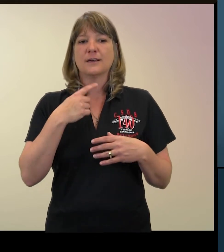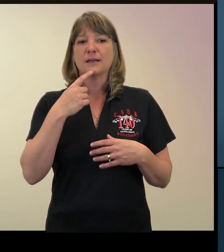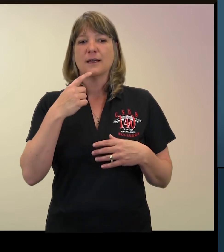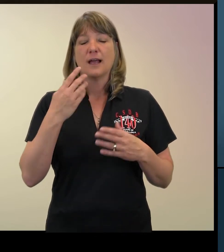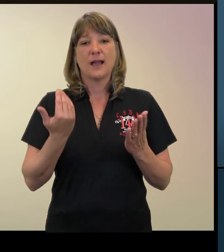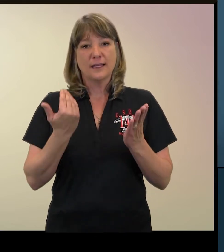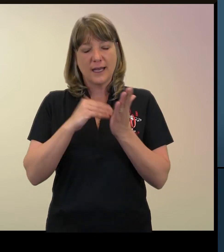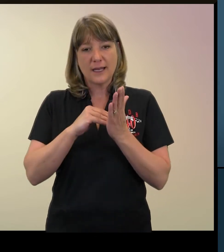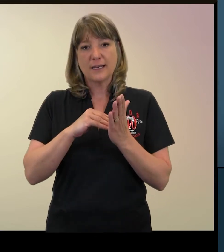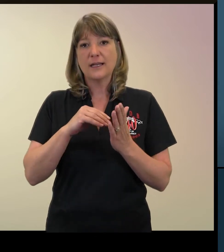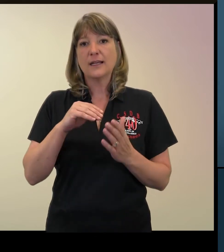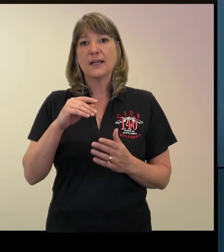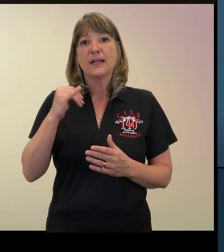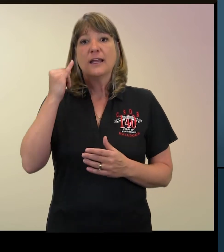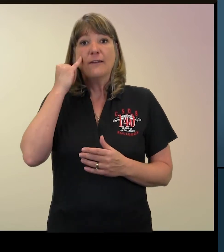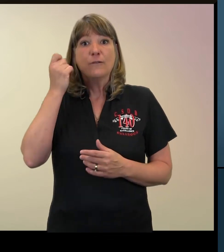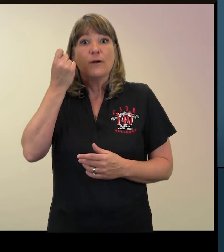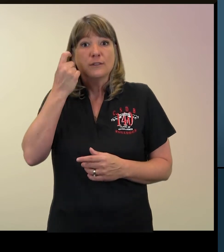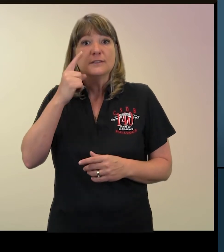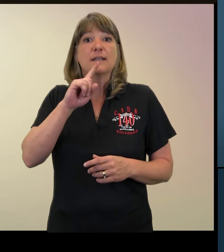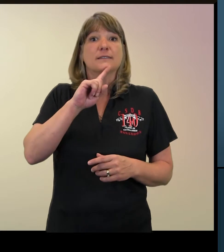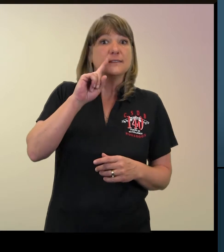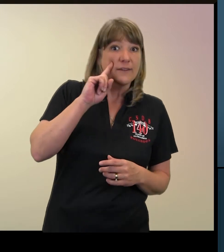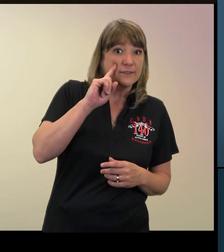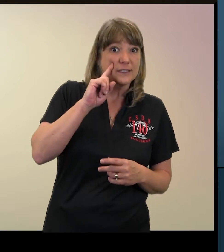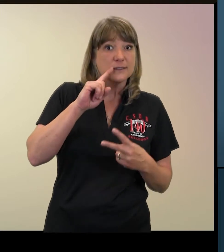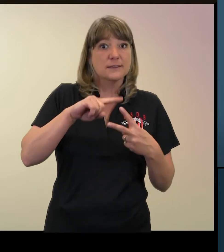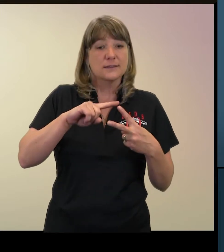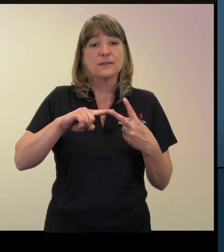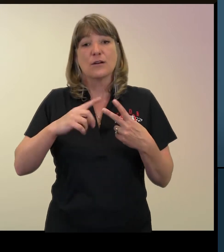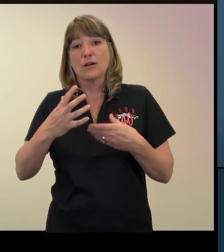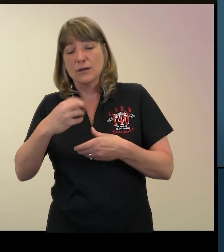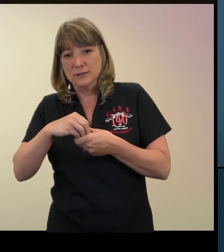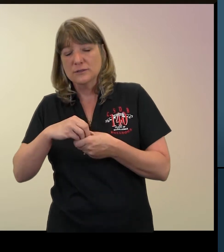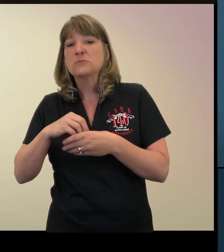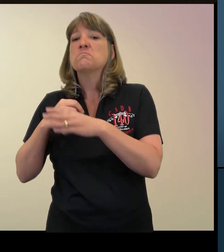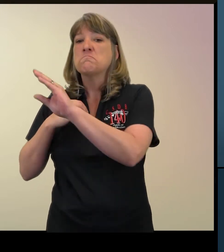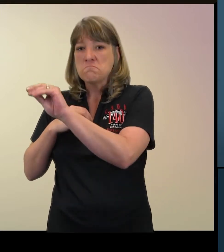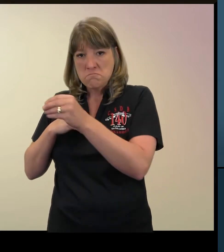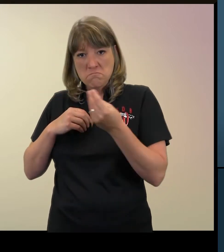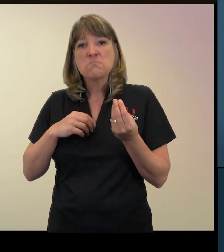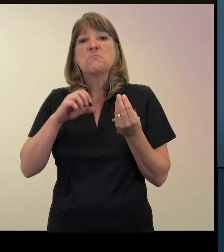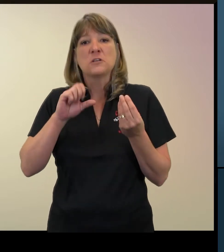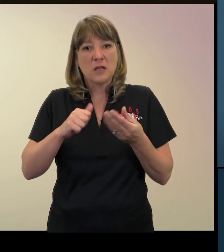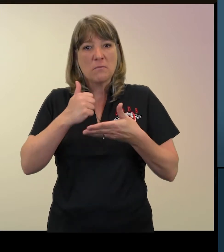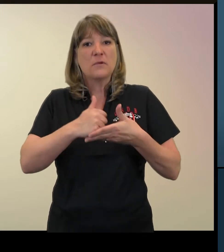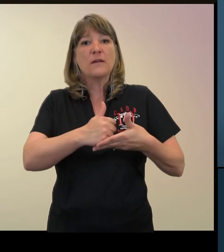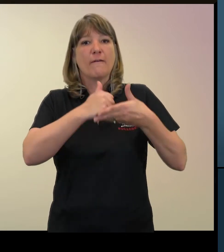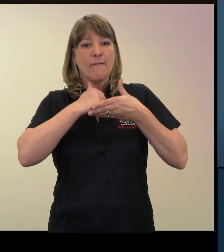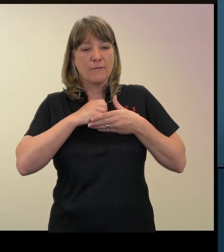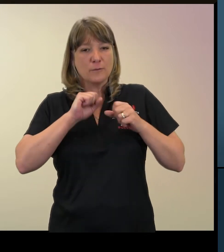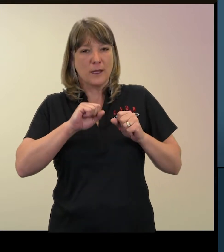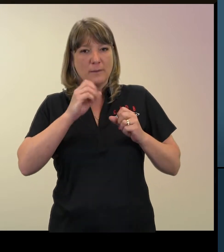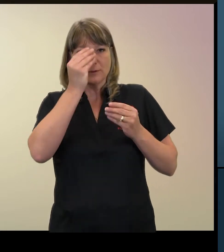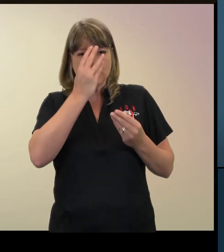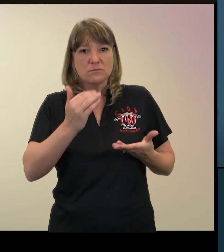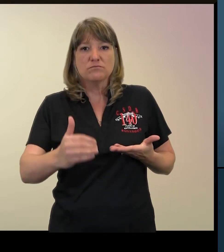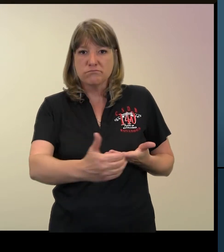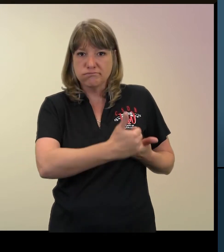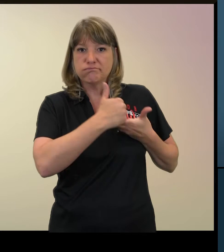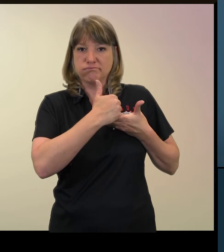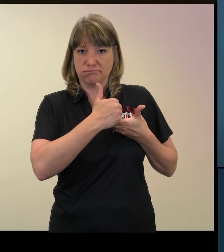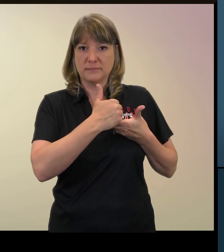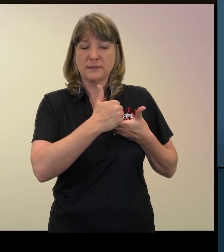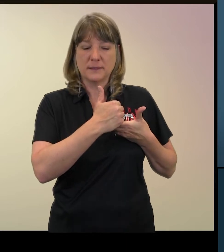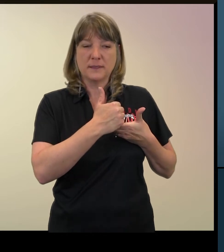Having said this, again, if you have understanding of both deafness and autism, the tool can be useful to you in